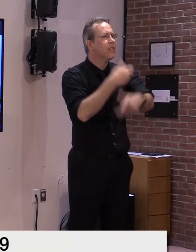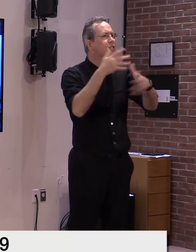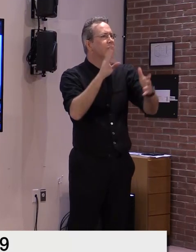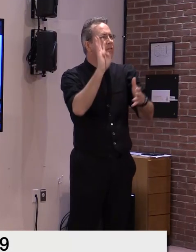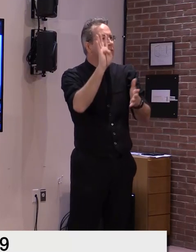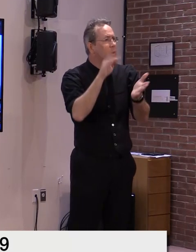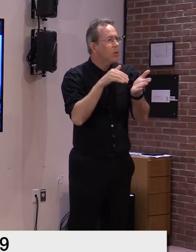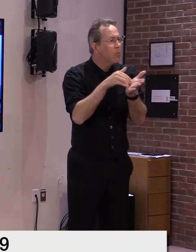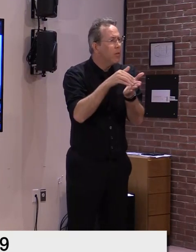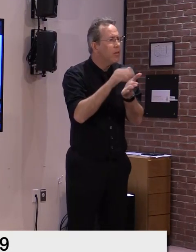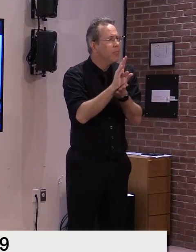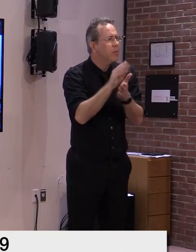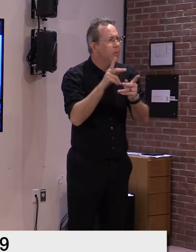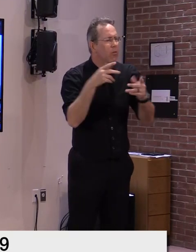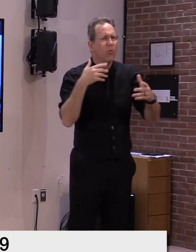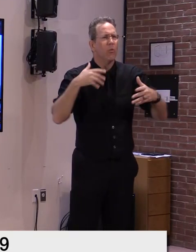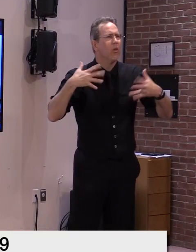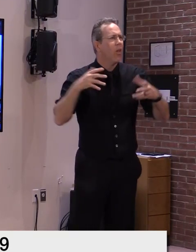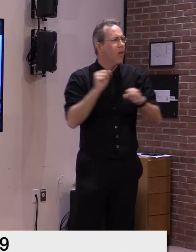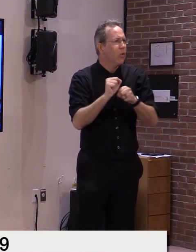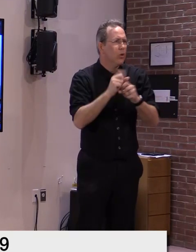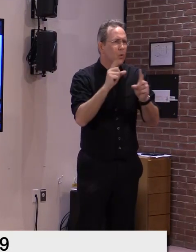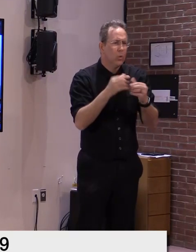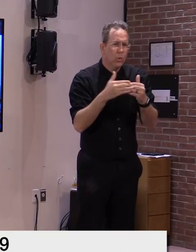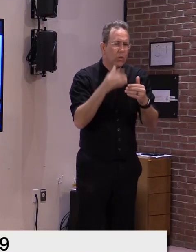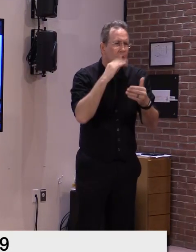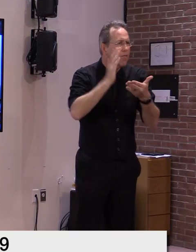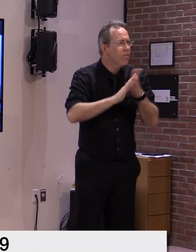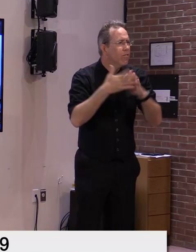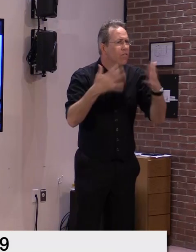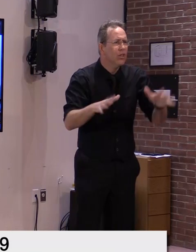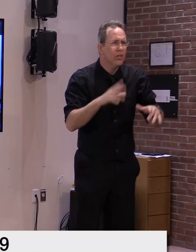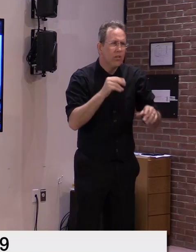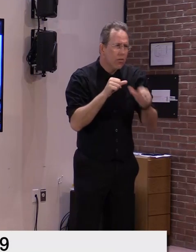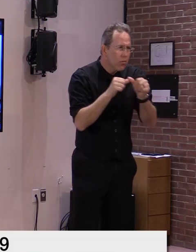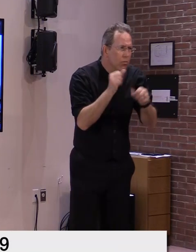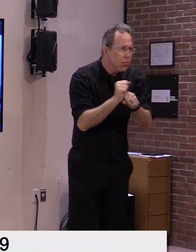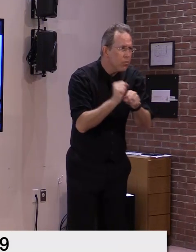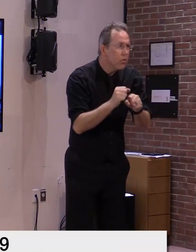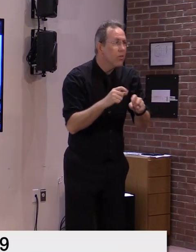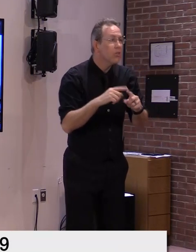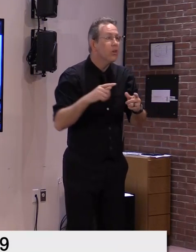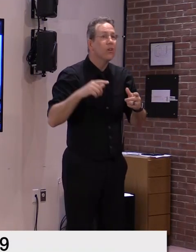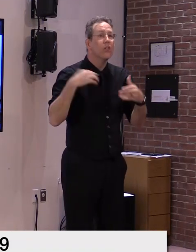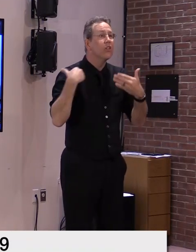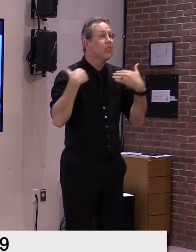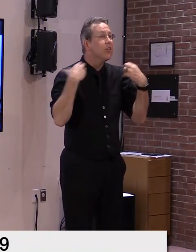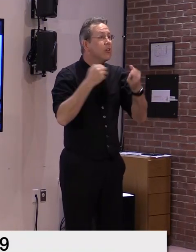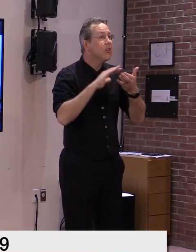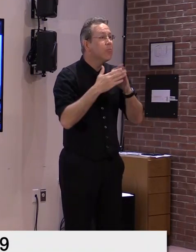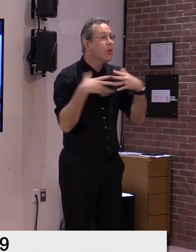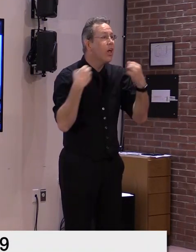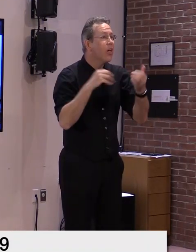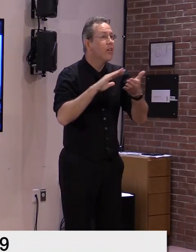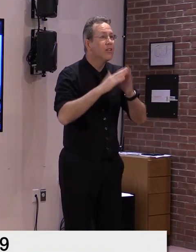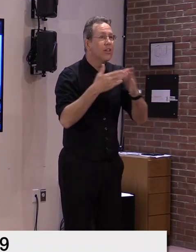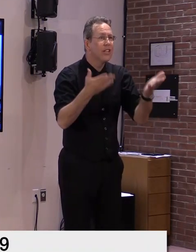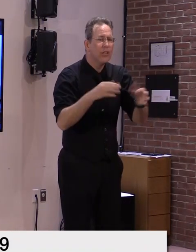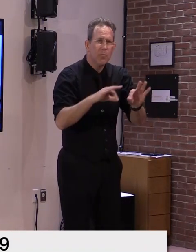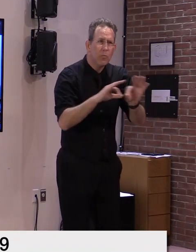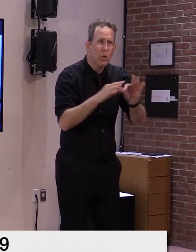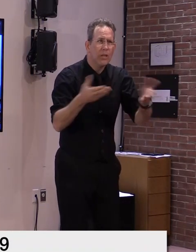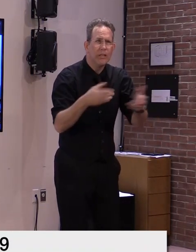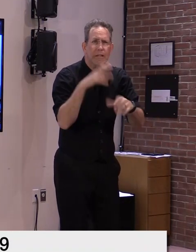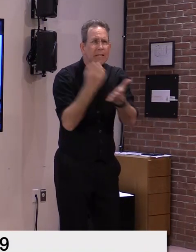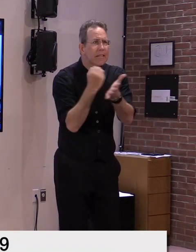were able to expand community health centers in that bill, so very important for Vermont. As the governor indicated, what